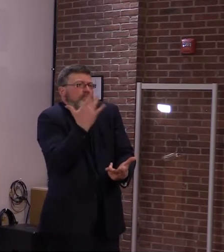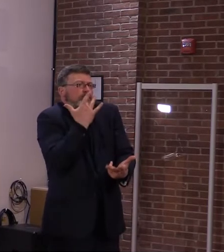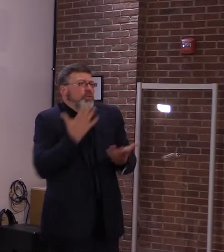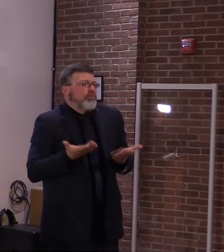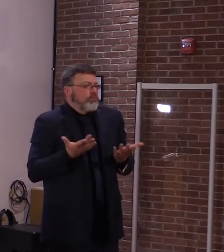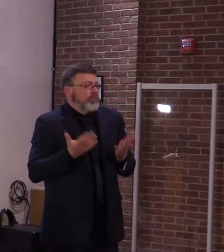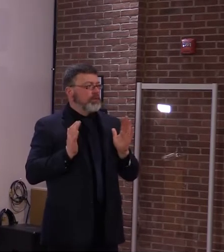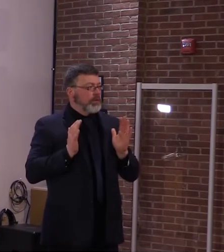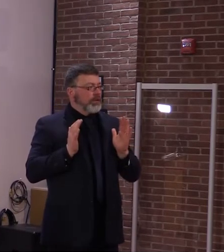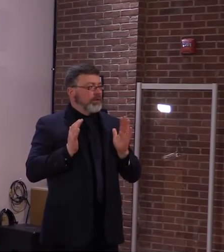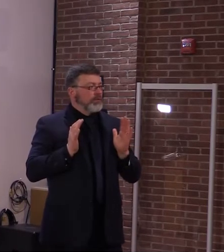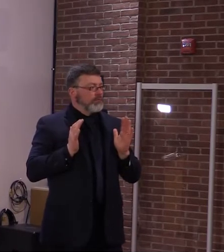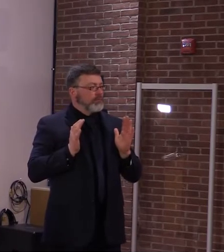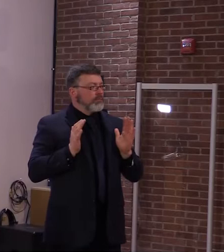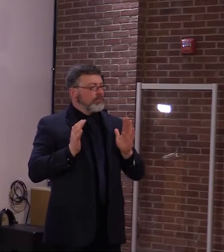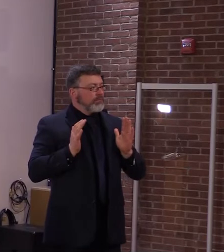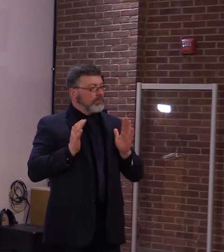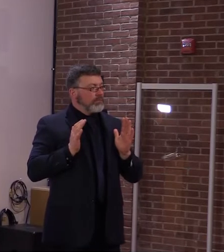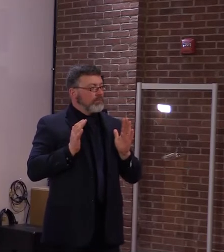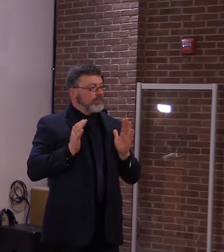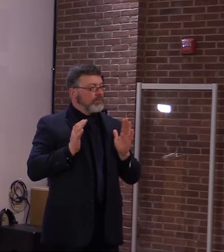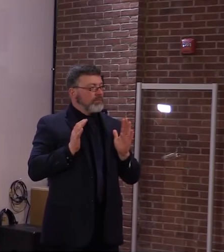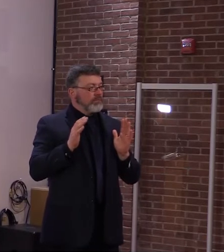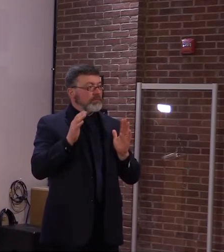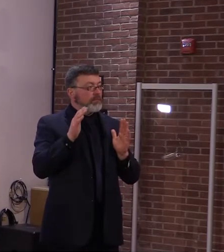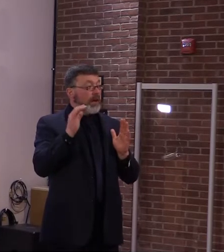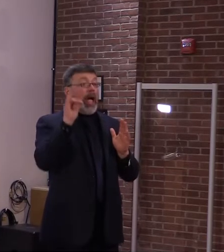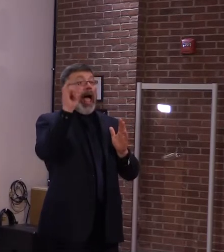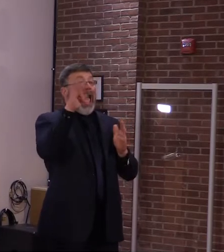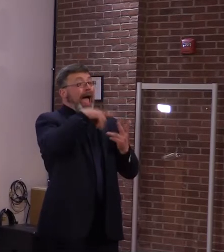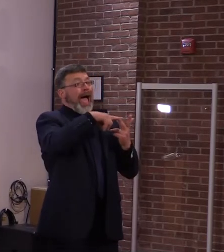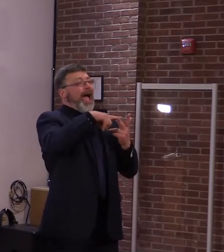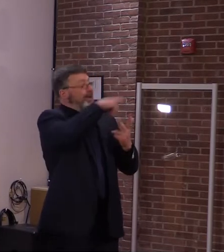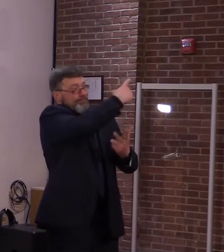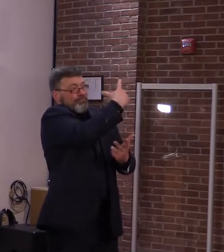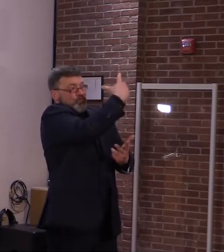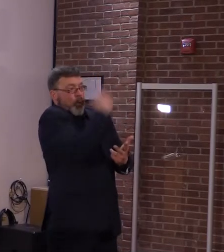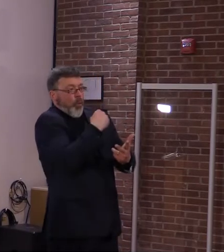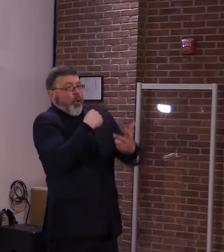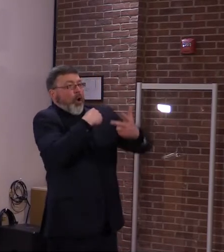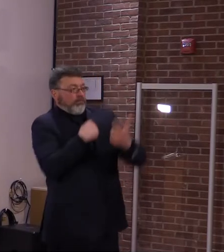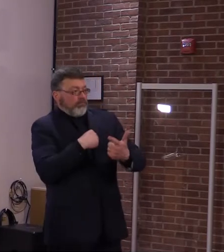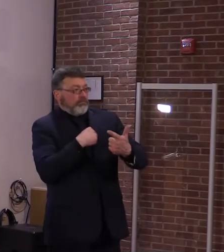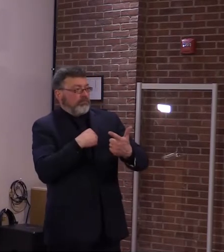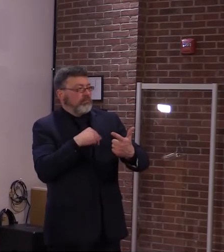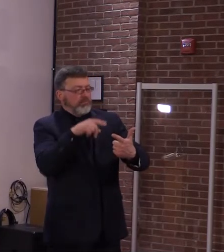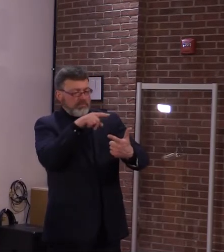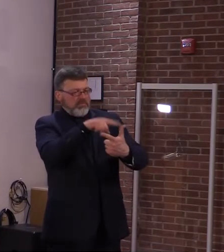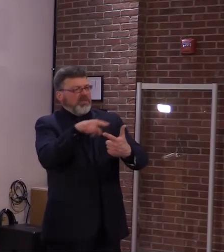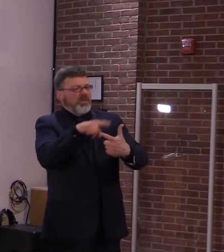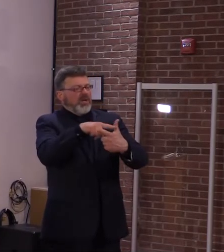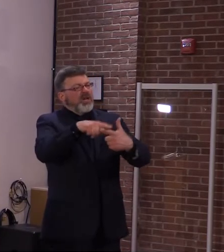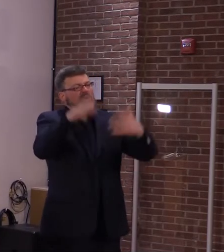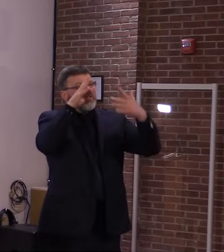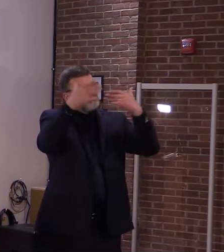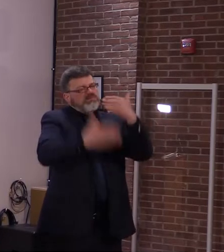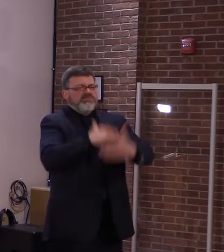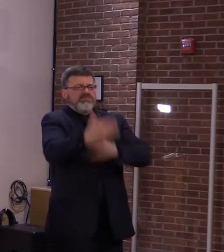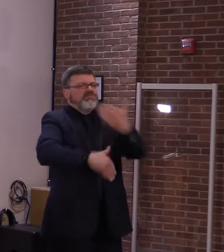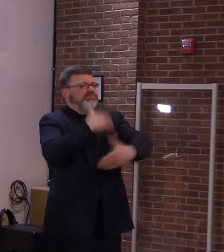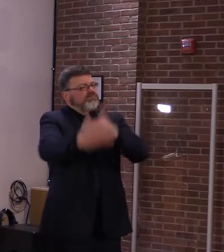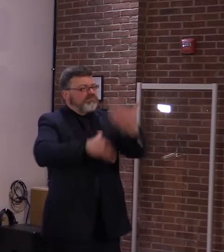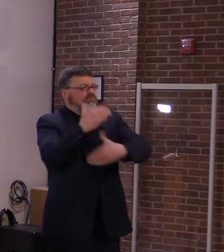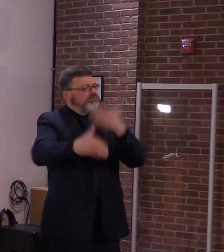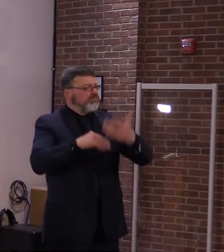over the next couple of months. So with or without it, we'll still be there, but with it, Johnson & Johnson, it will